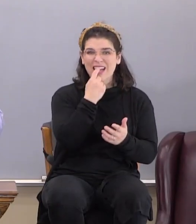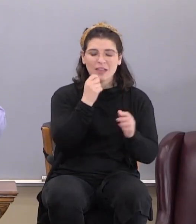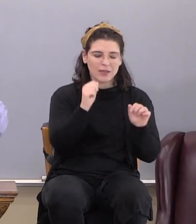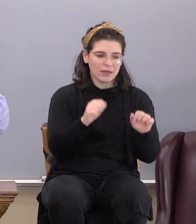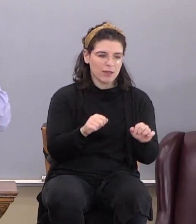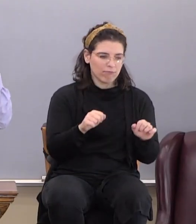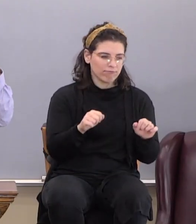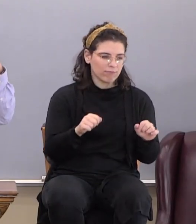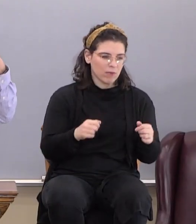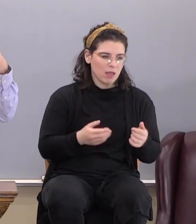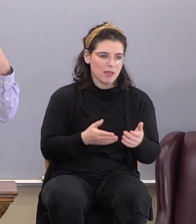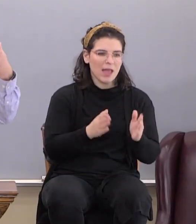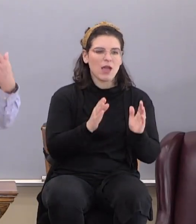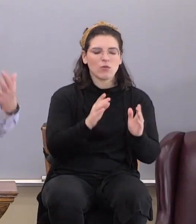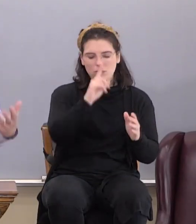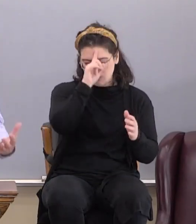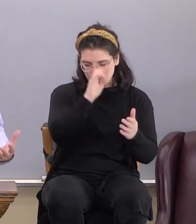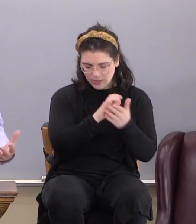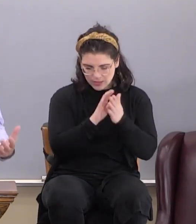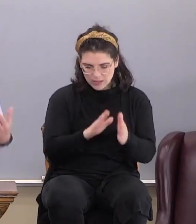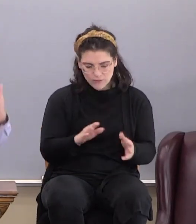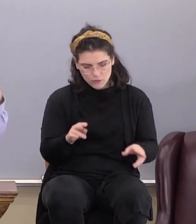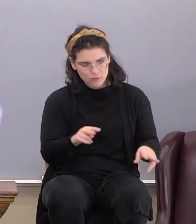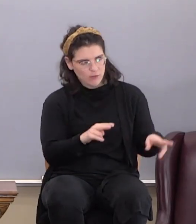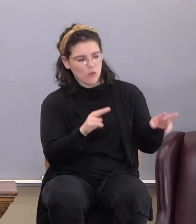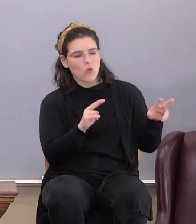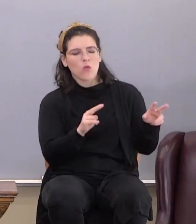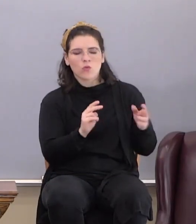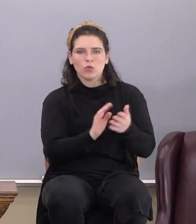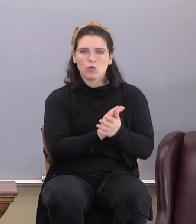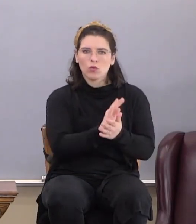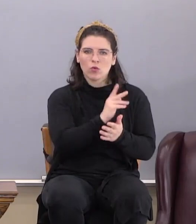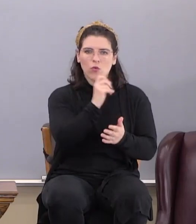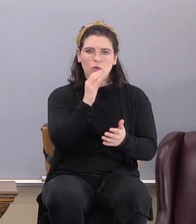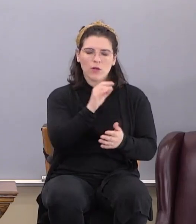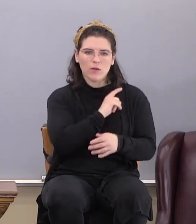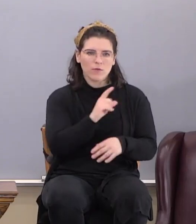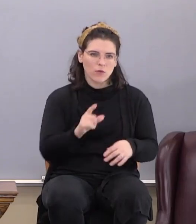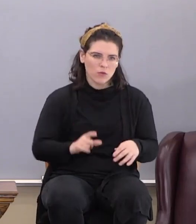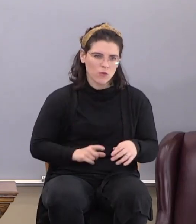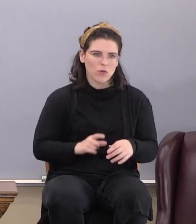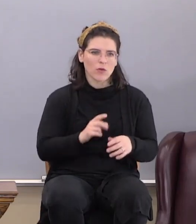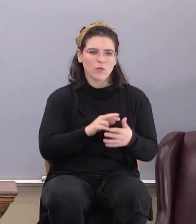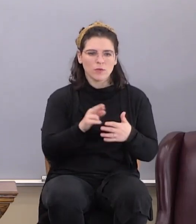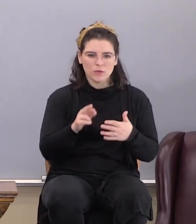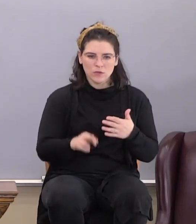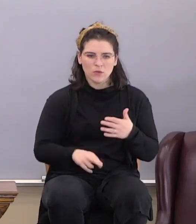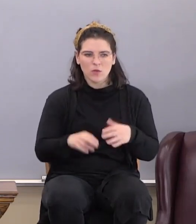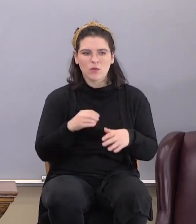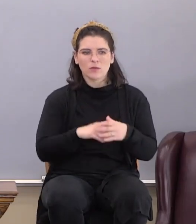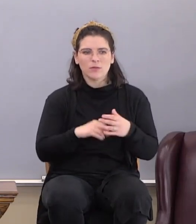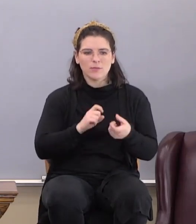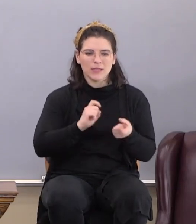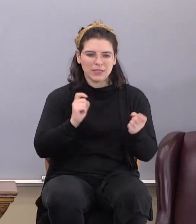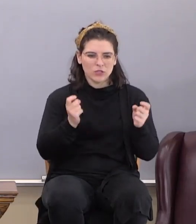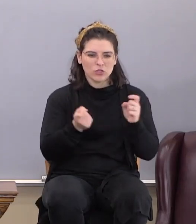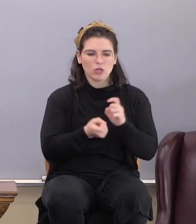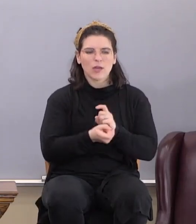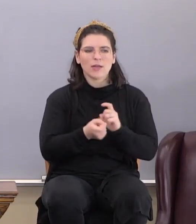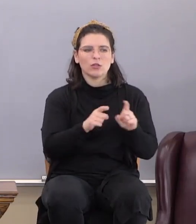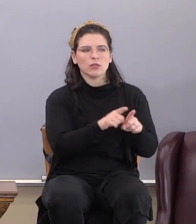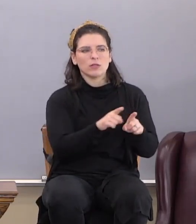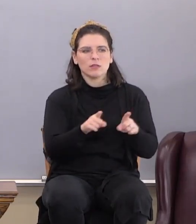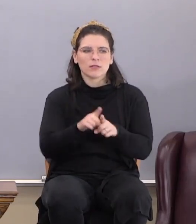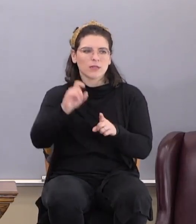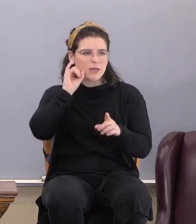enables the believer to behold the glory of the Lord, which results in being changed in the same